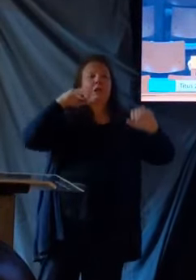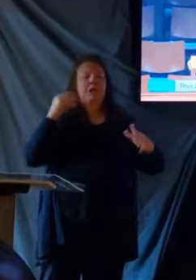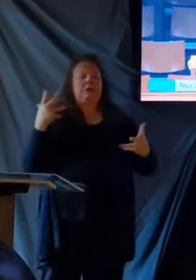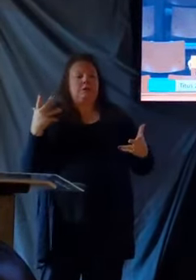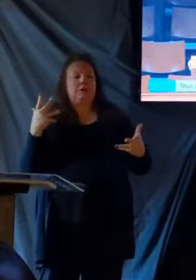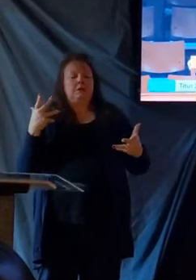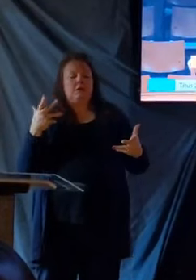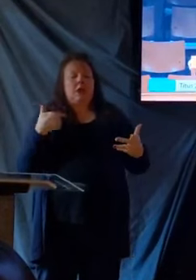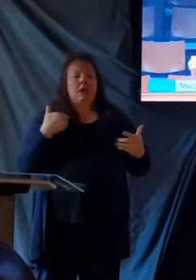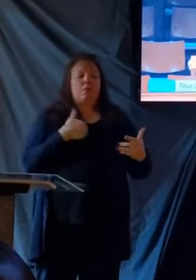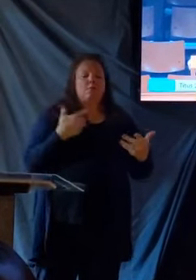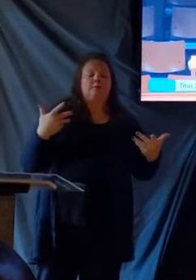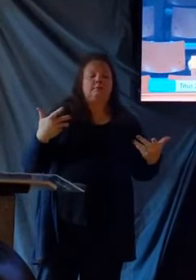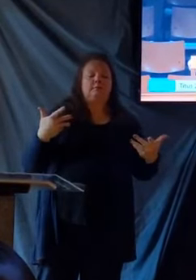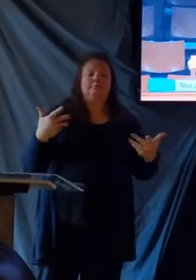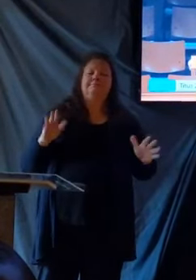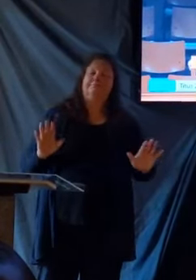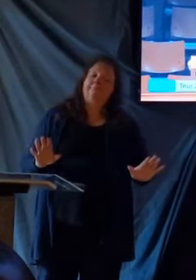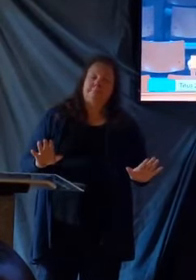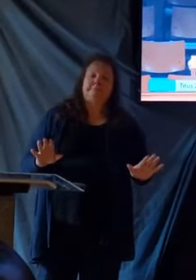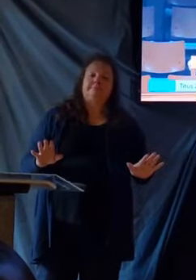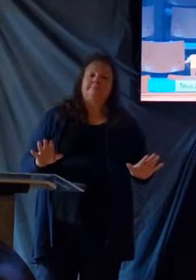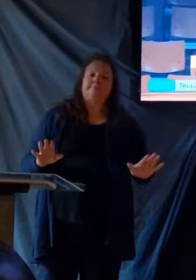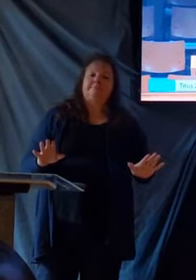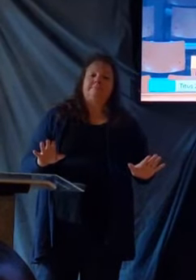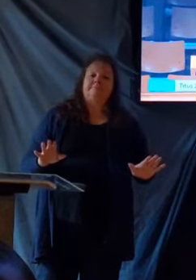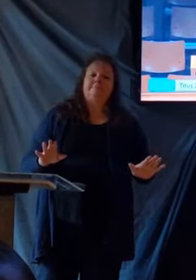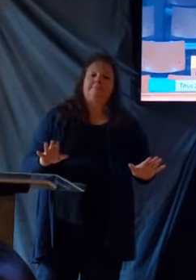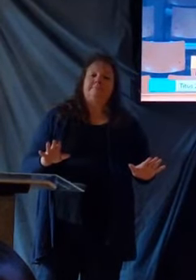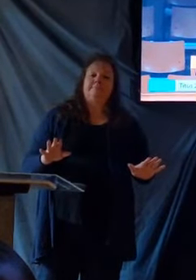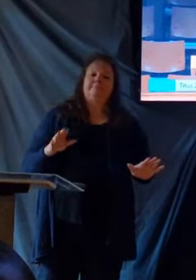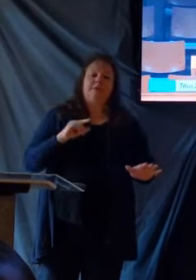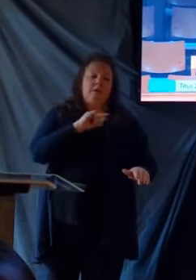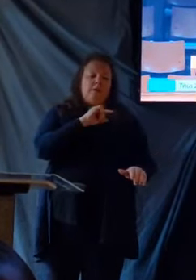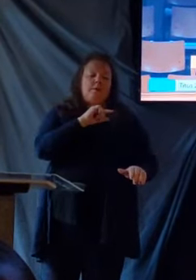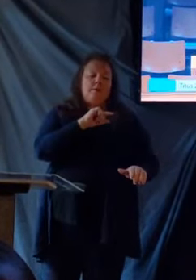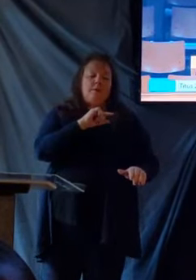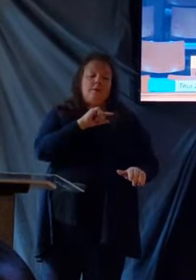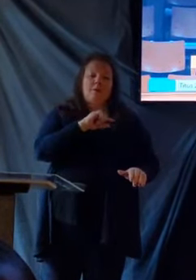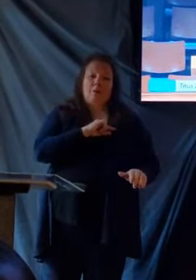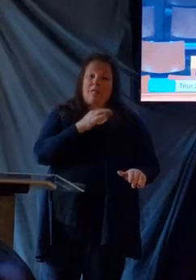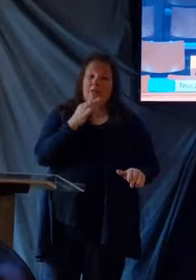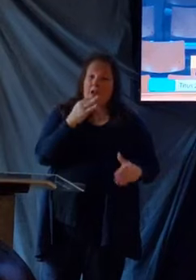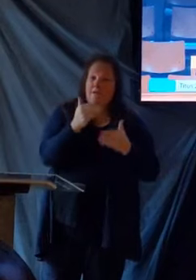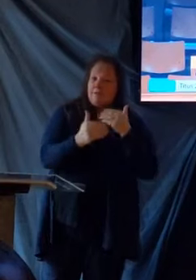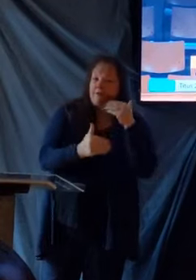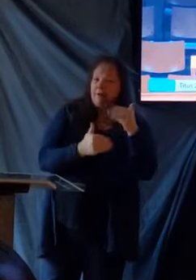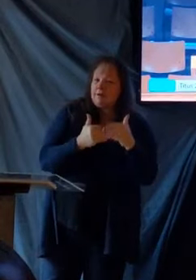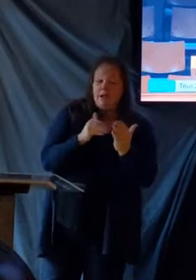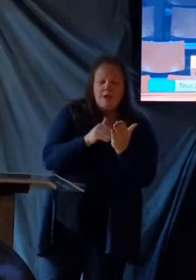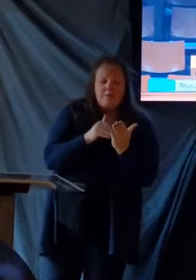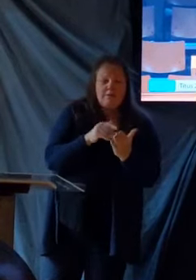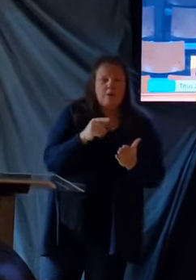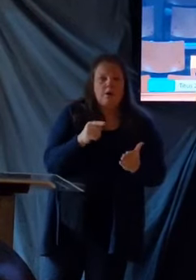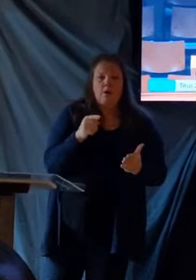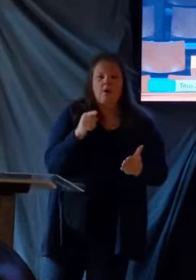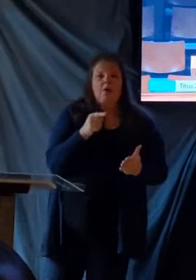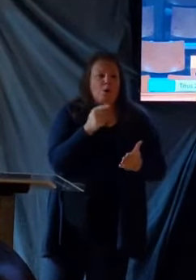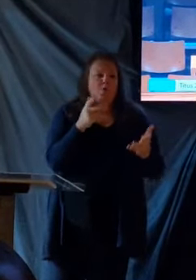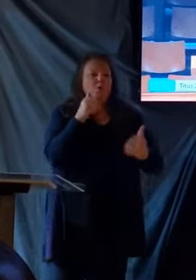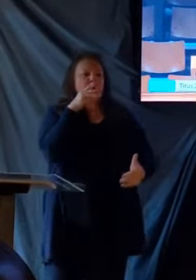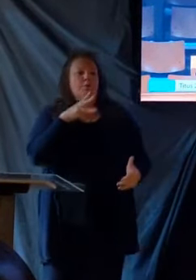and we're going to, you know, quality like kindness. How often do you hear, well, oh, yeah,